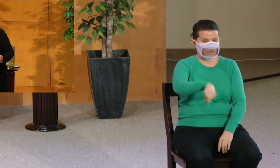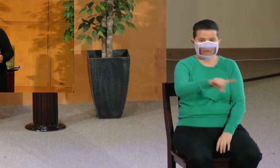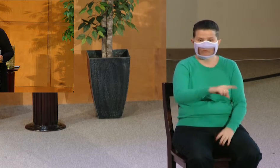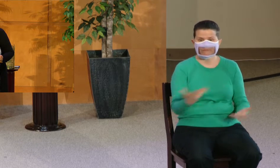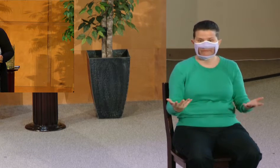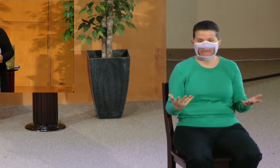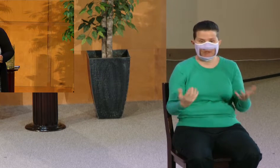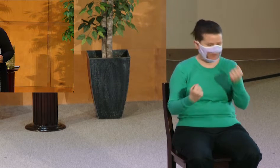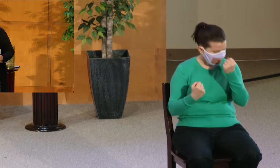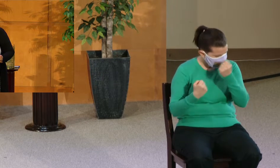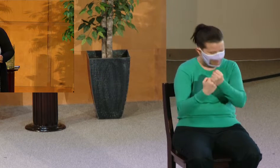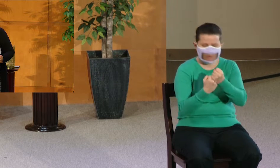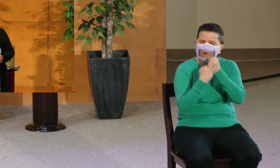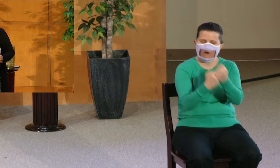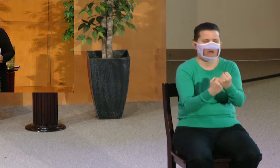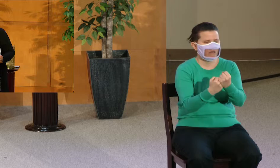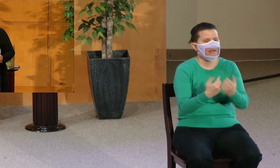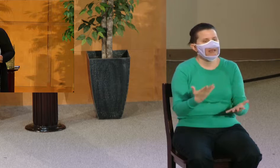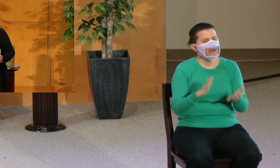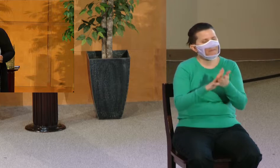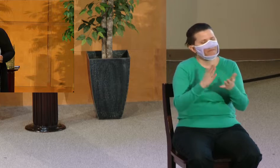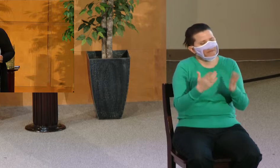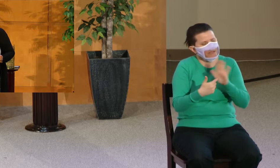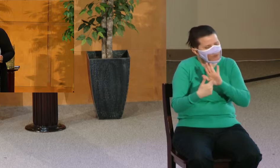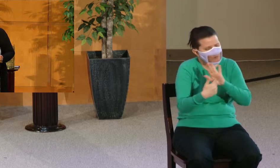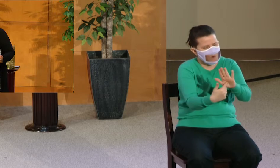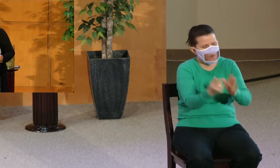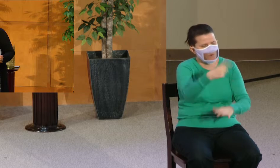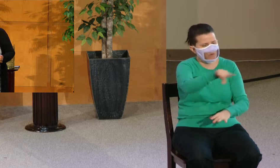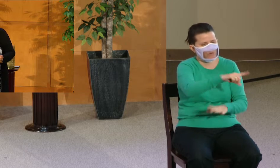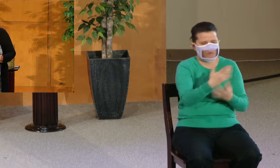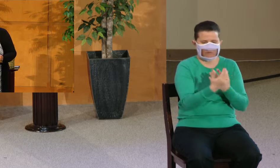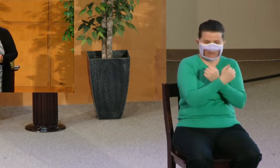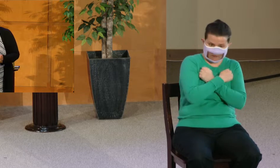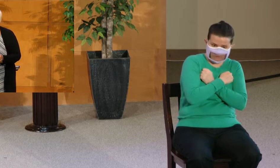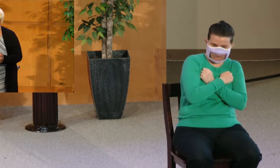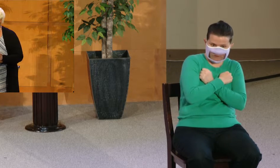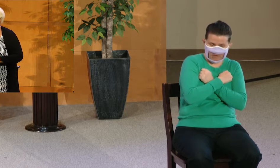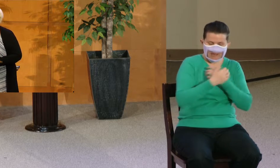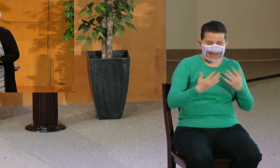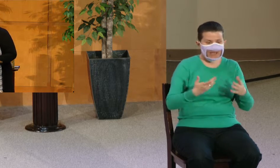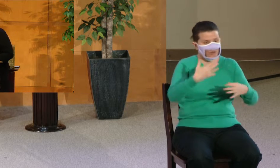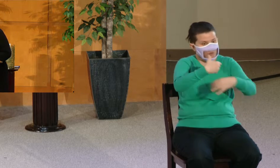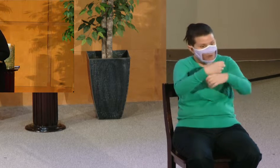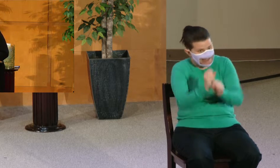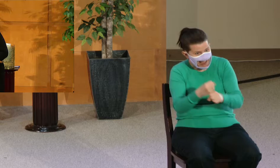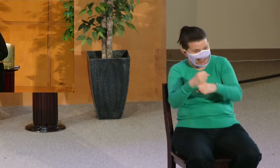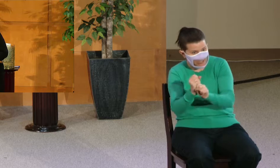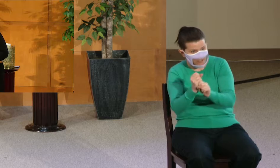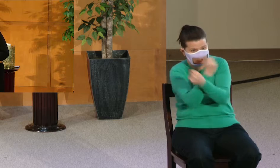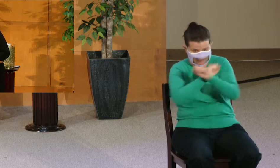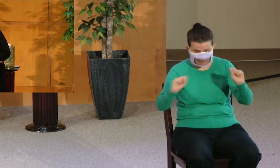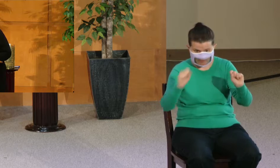love, and just know that you are safe here in this community. And mine is to call you to your